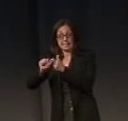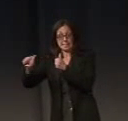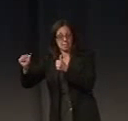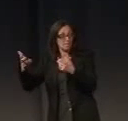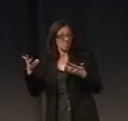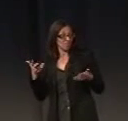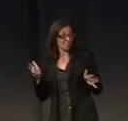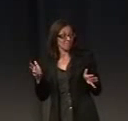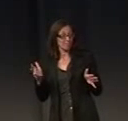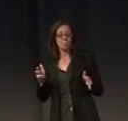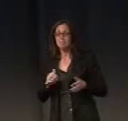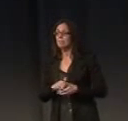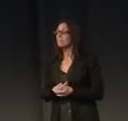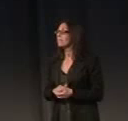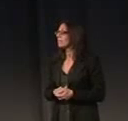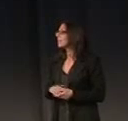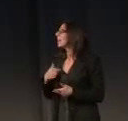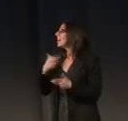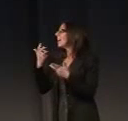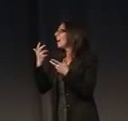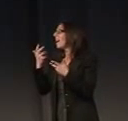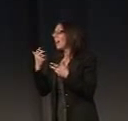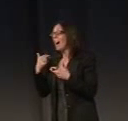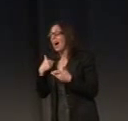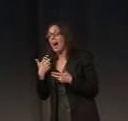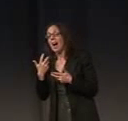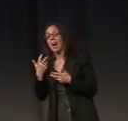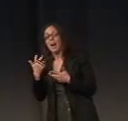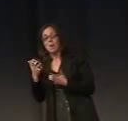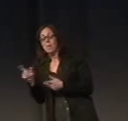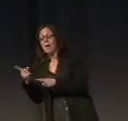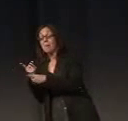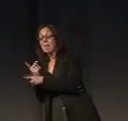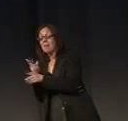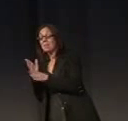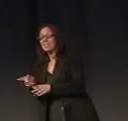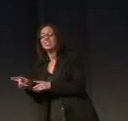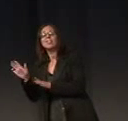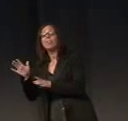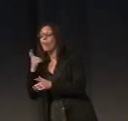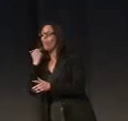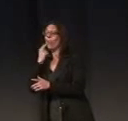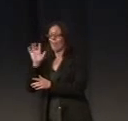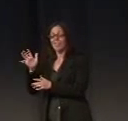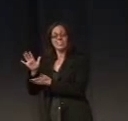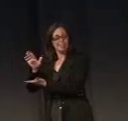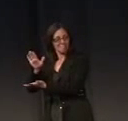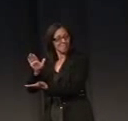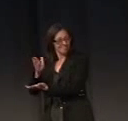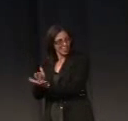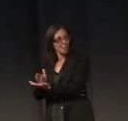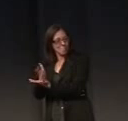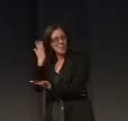So let me quiet the raucous laughter of this mathematician with another sort of story about mathematics and color.